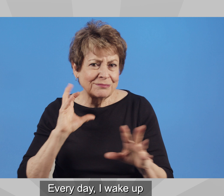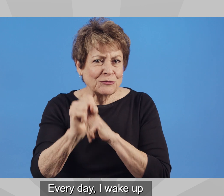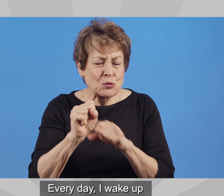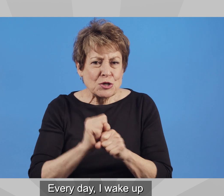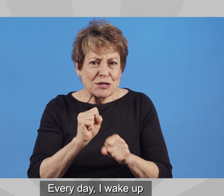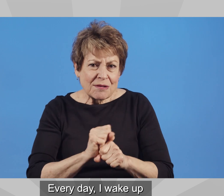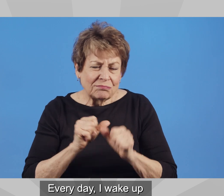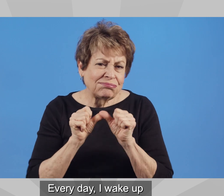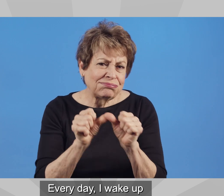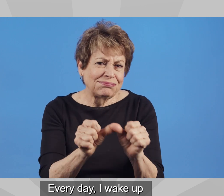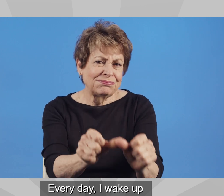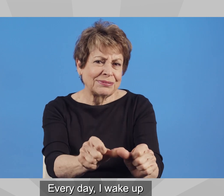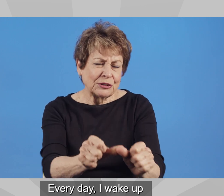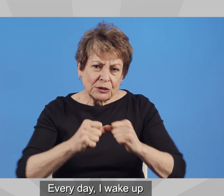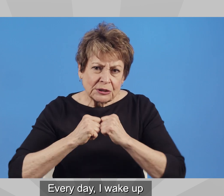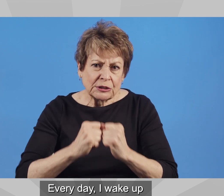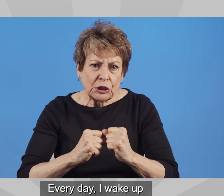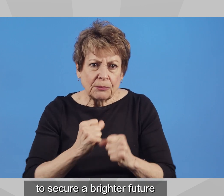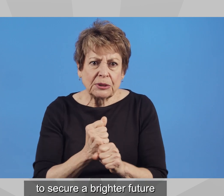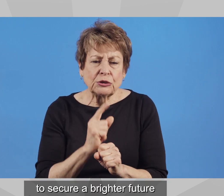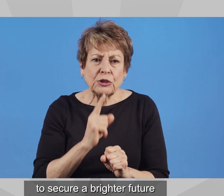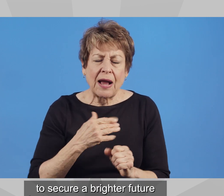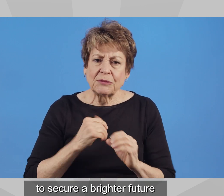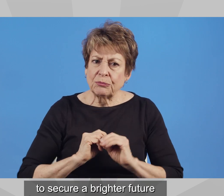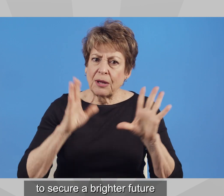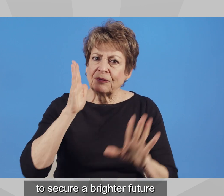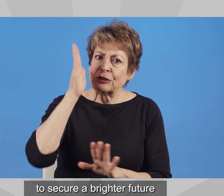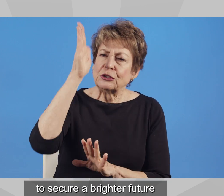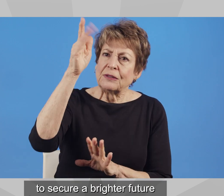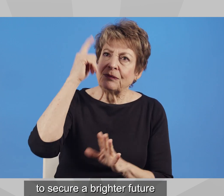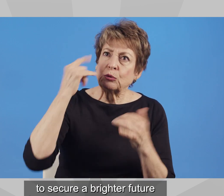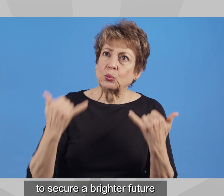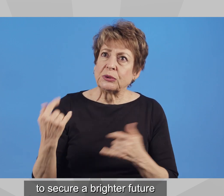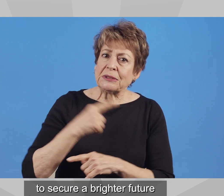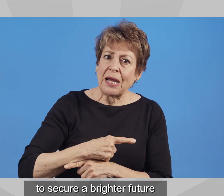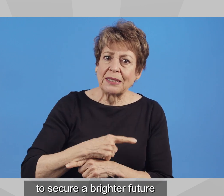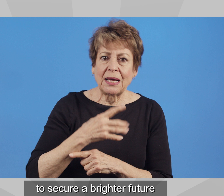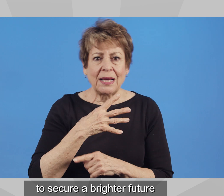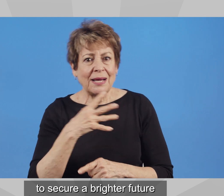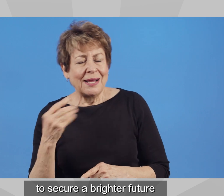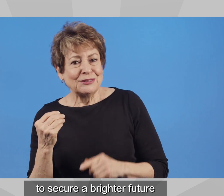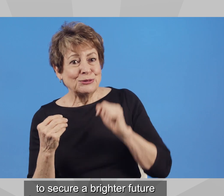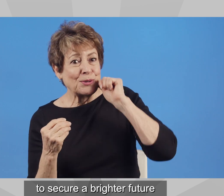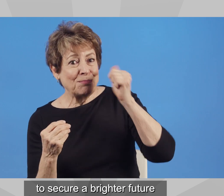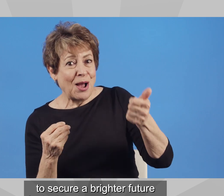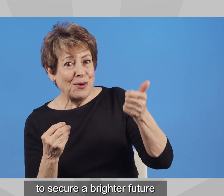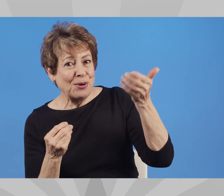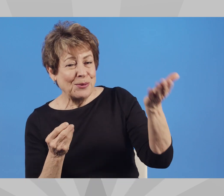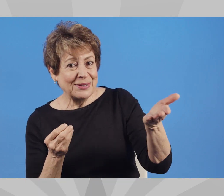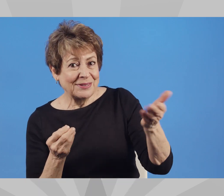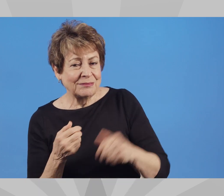Every day I wake up ready to work tirelessly to secure a brighter future for both today and